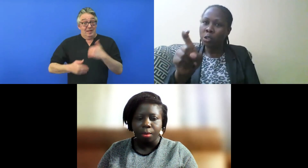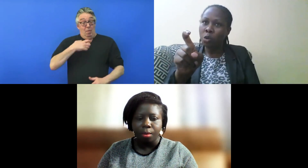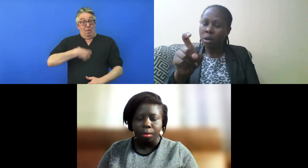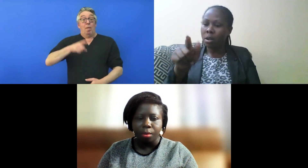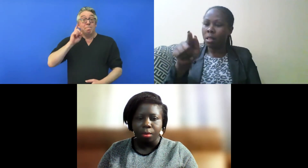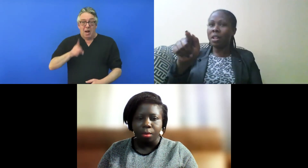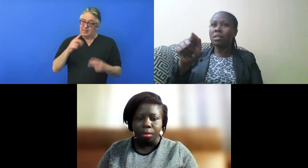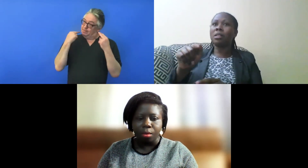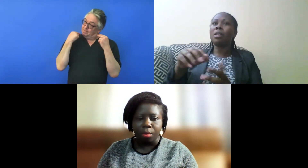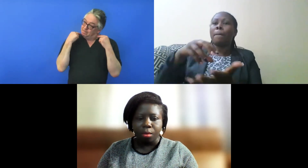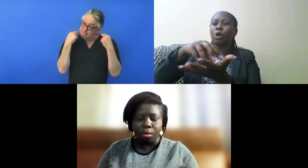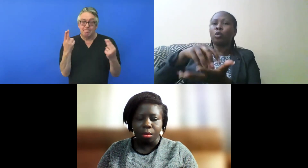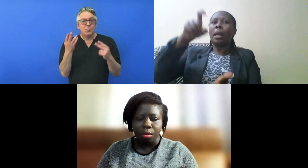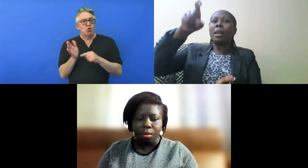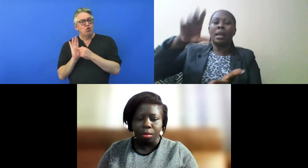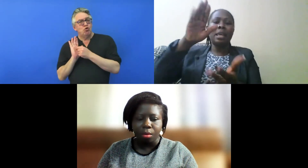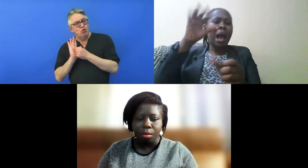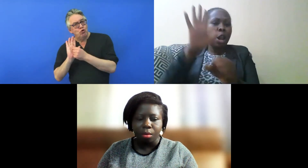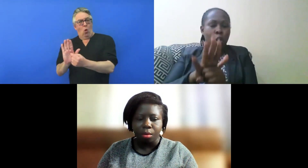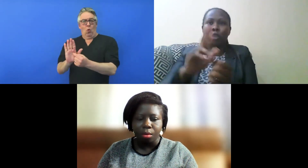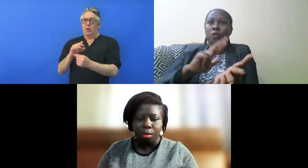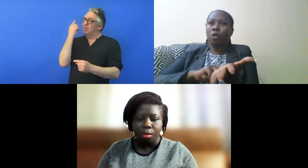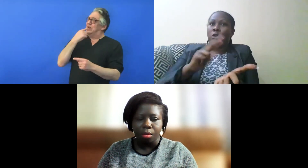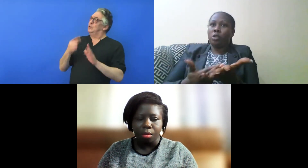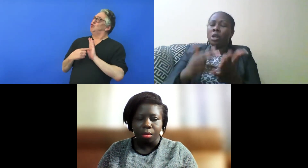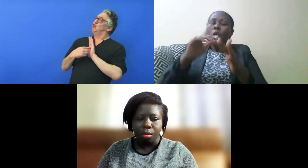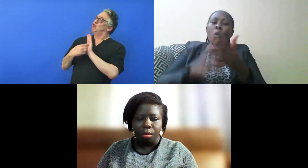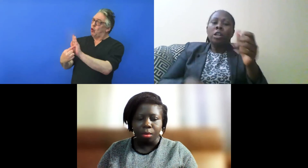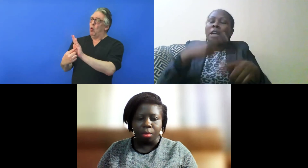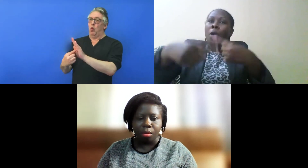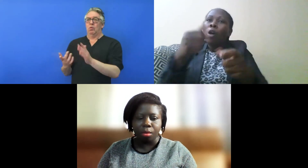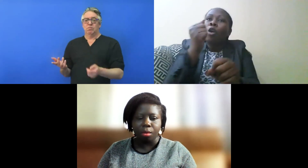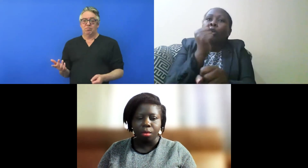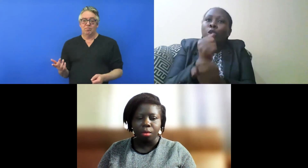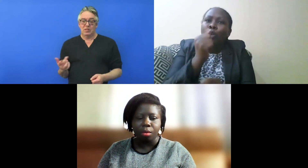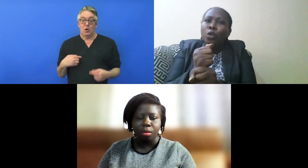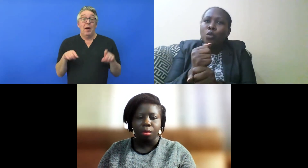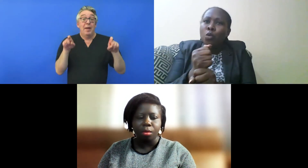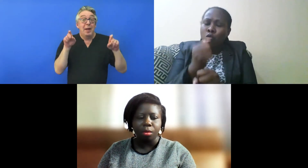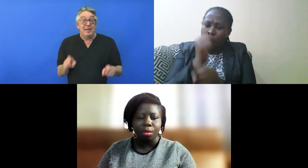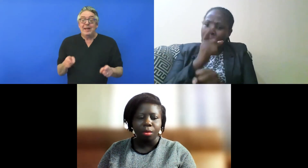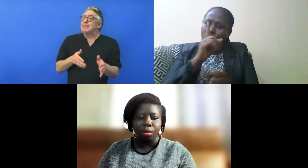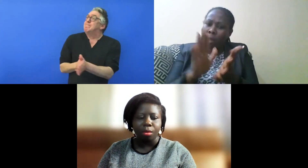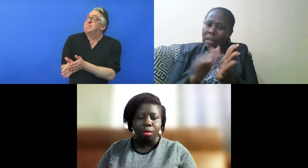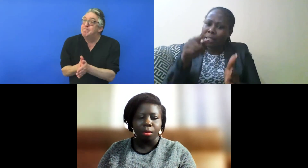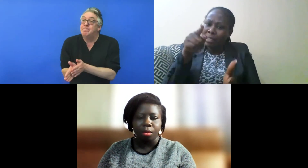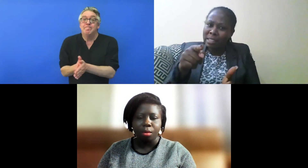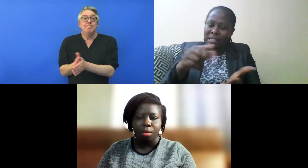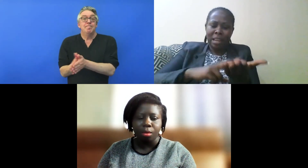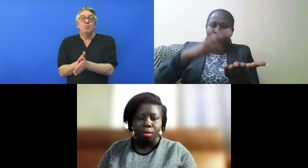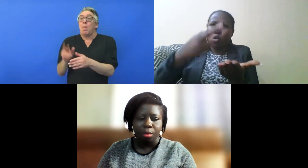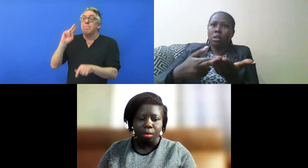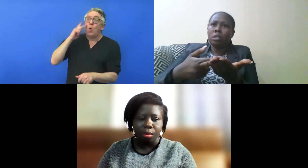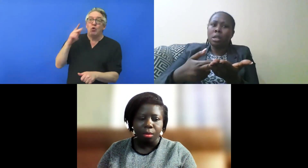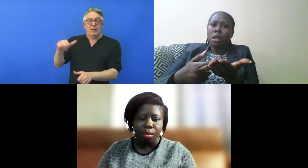participate. But the question is, actually, we need a lot of resources. So what are we going to do to make